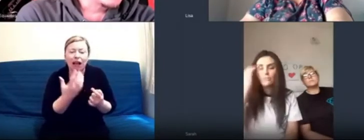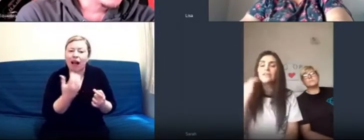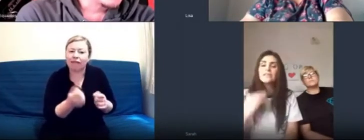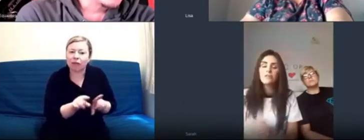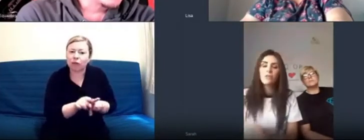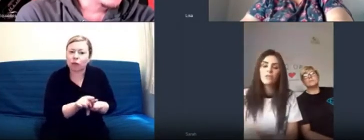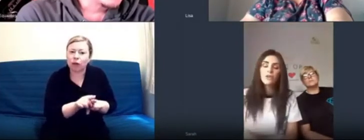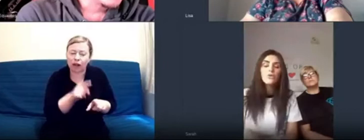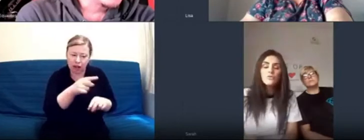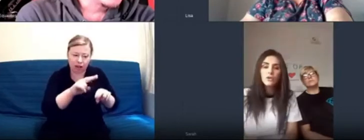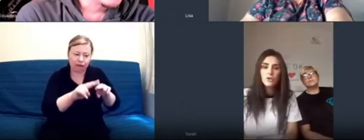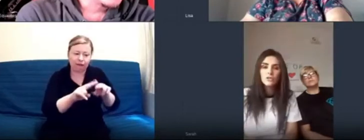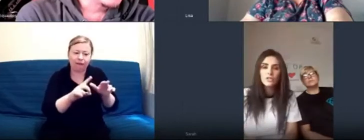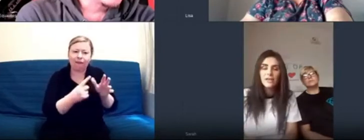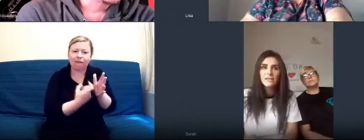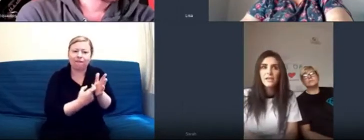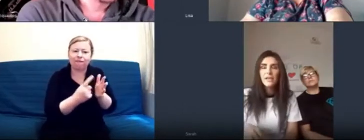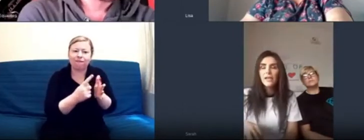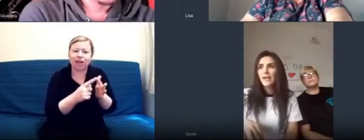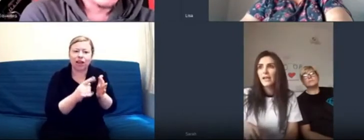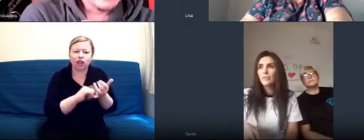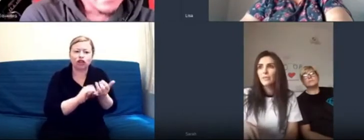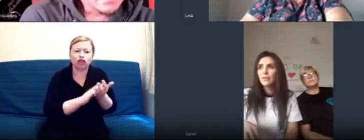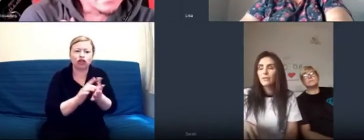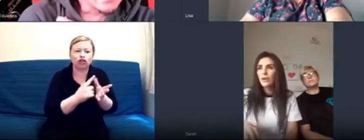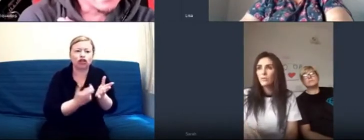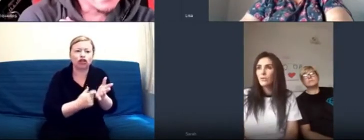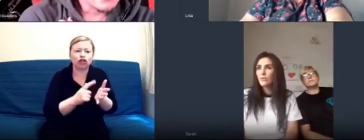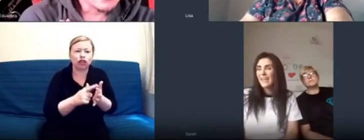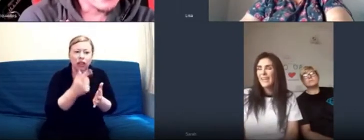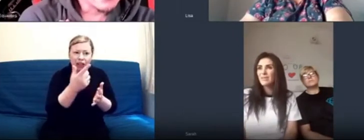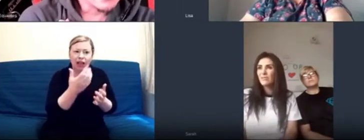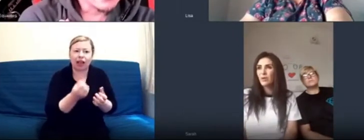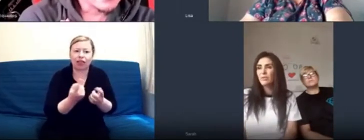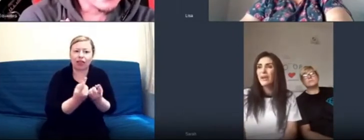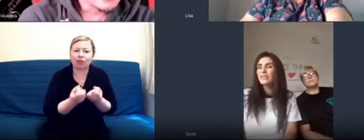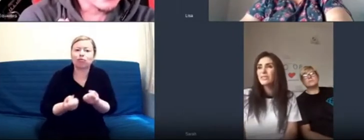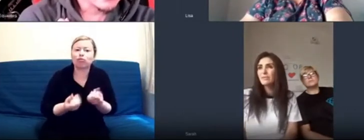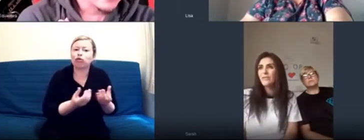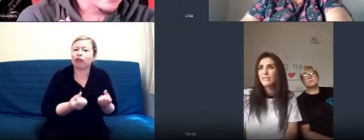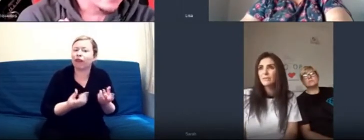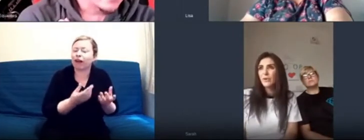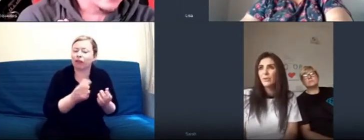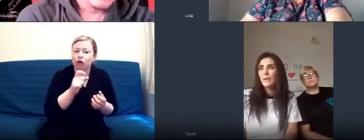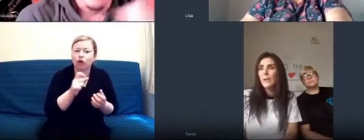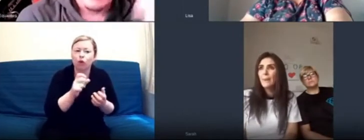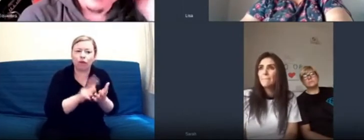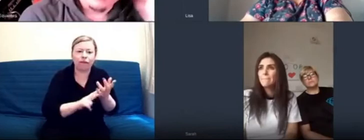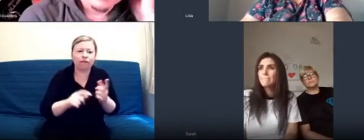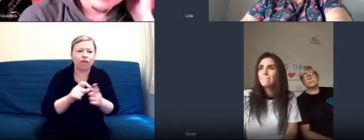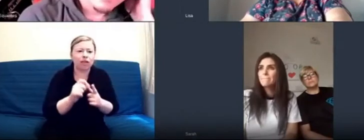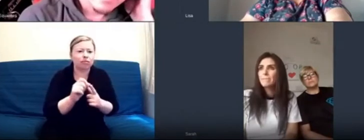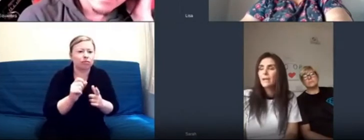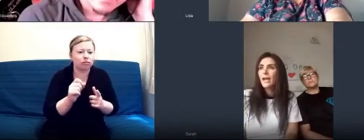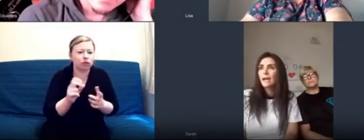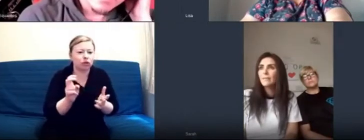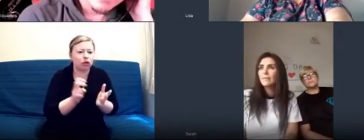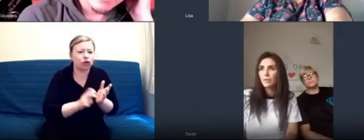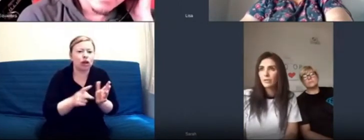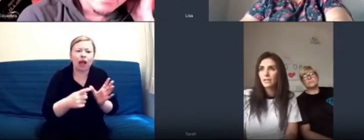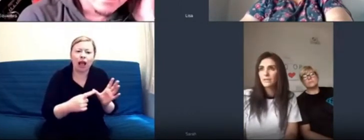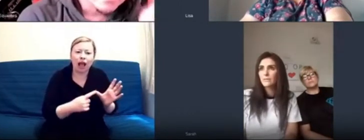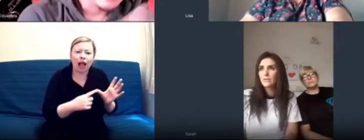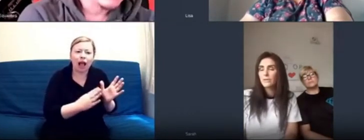time provided through their COVID contract. And we were getting probably, I'd say we've had about